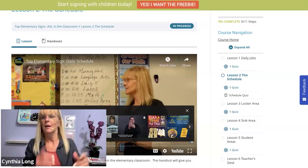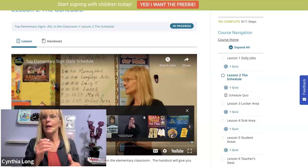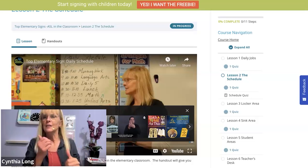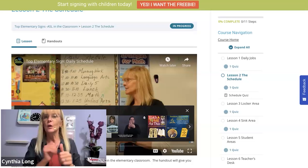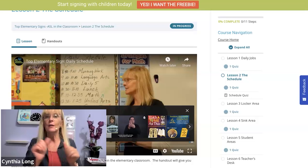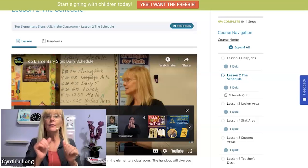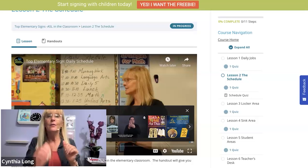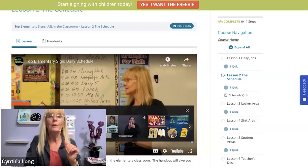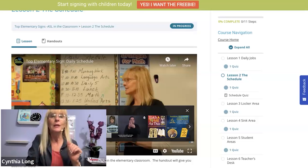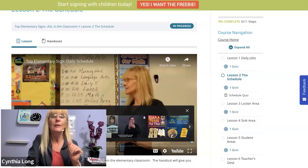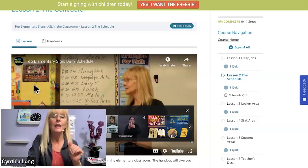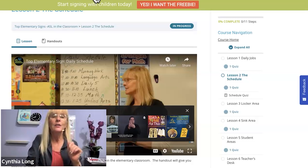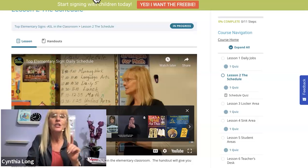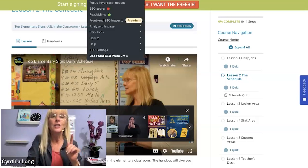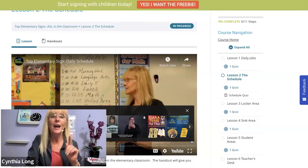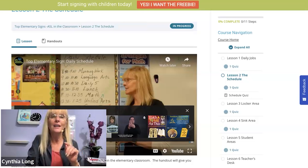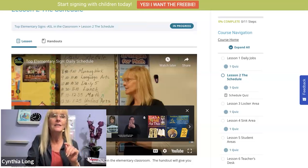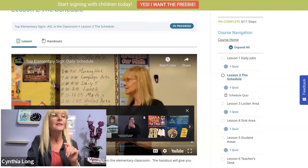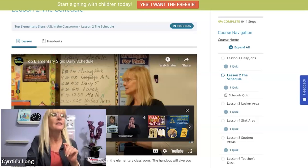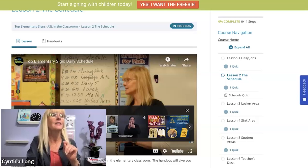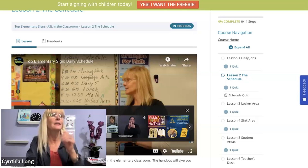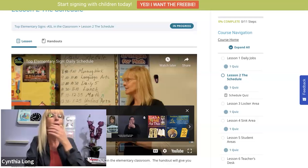Okay, so if I'm looking right here in the chat.